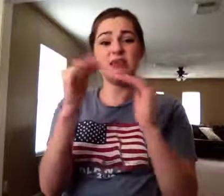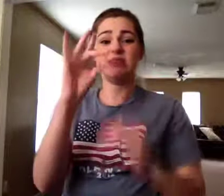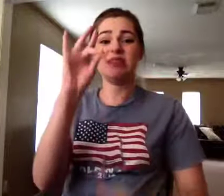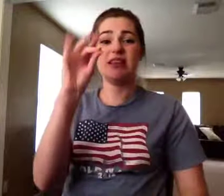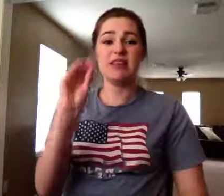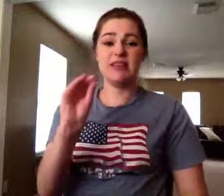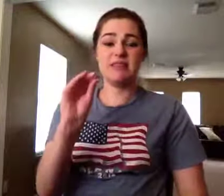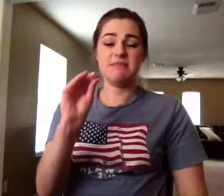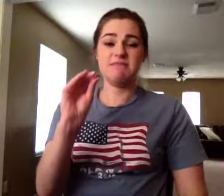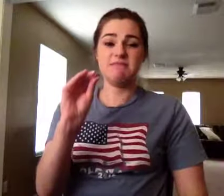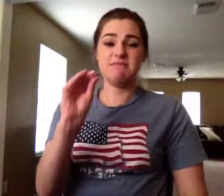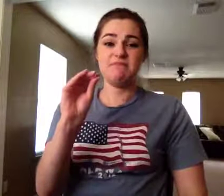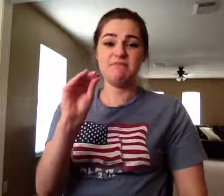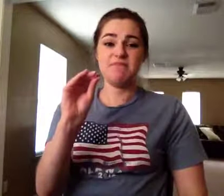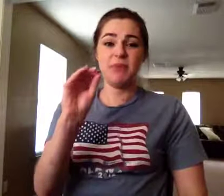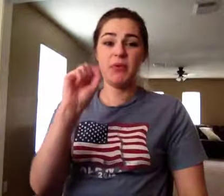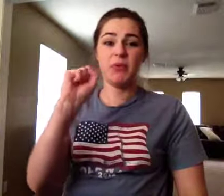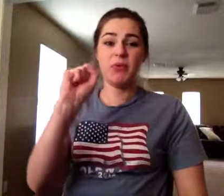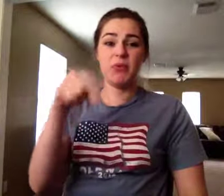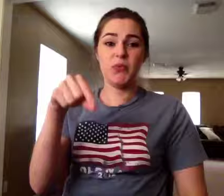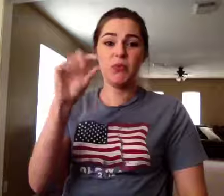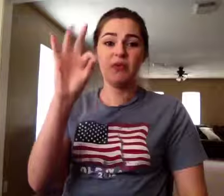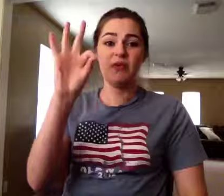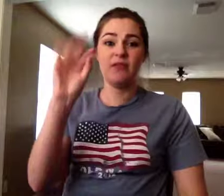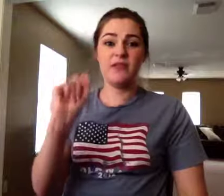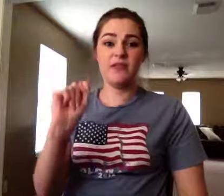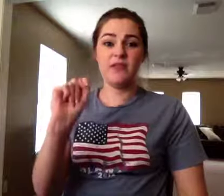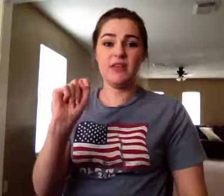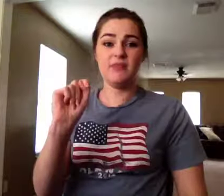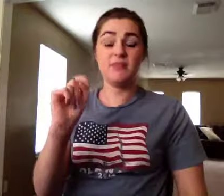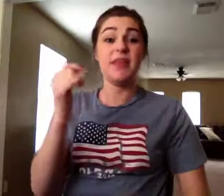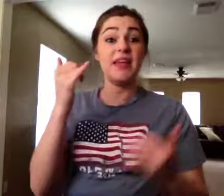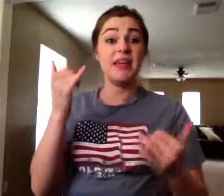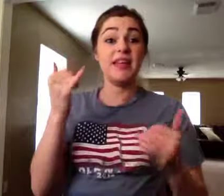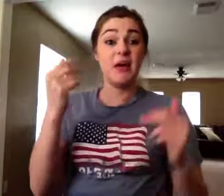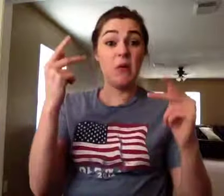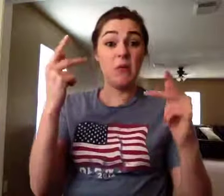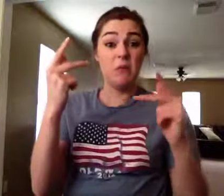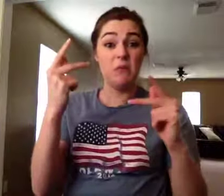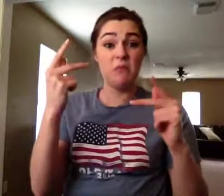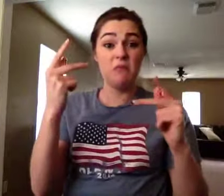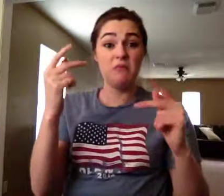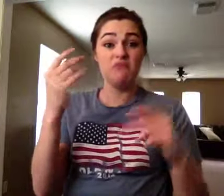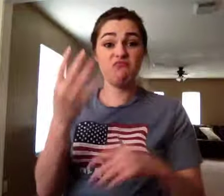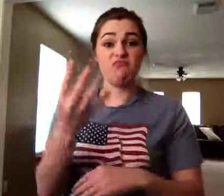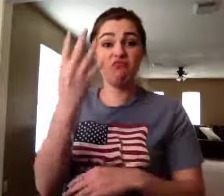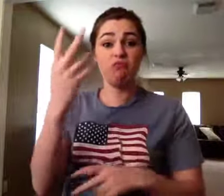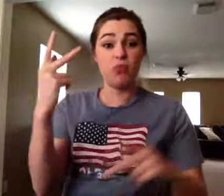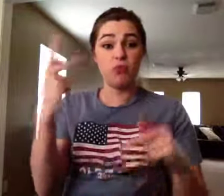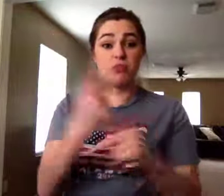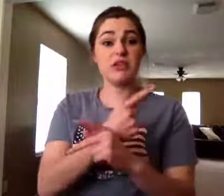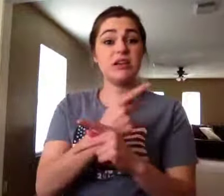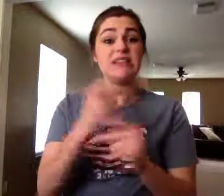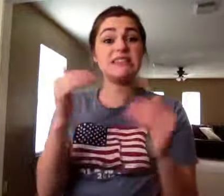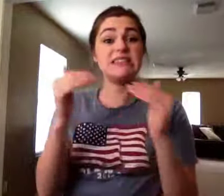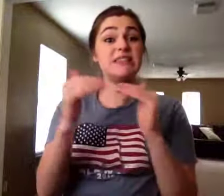before, we now need to multiply this number to get the total amount of wood that we'll need. And you're right, the answer